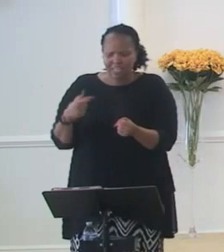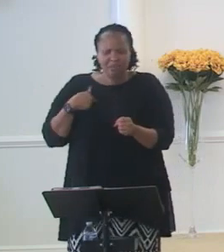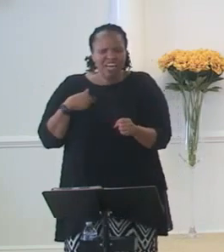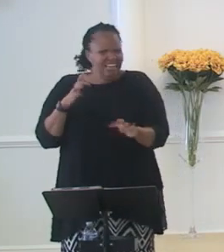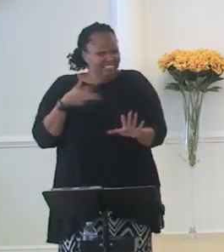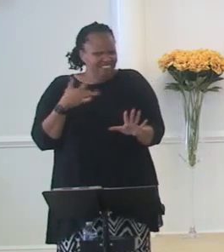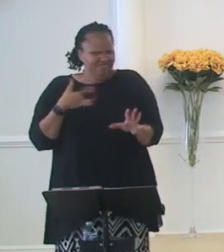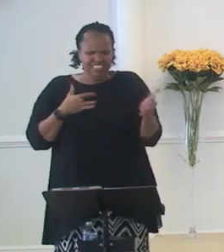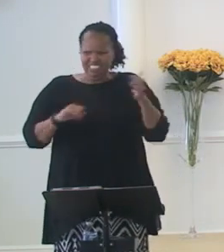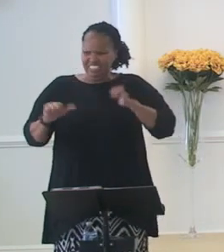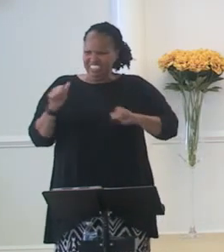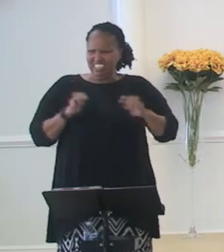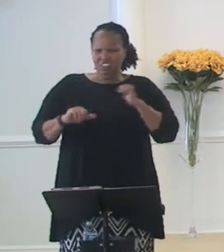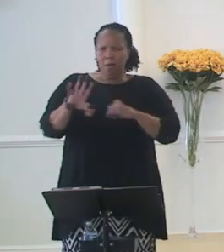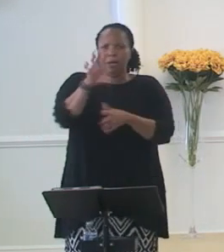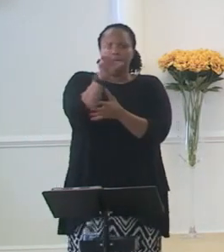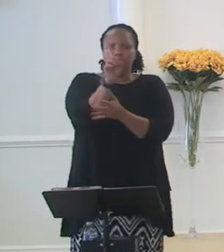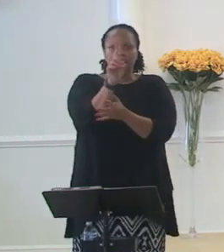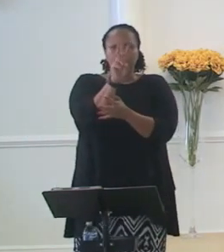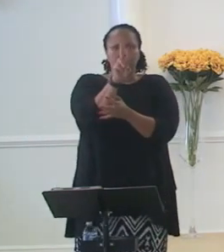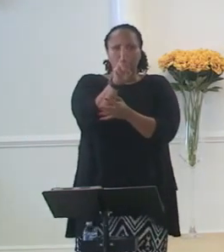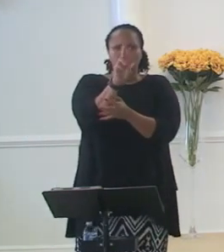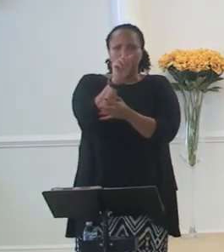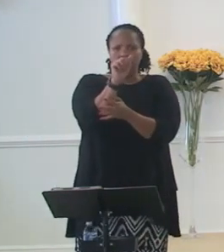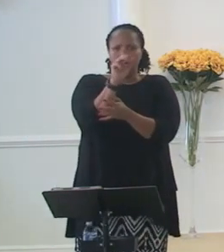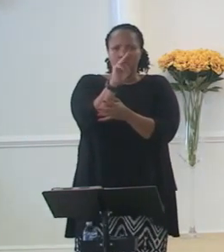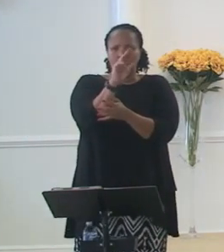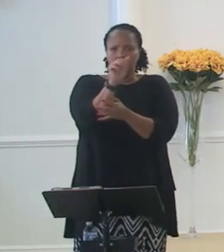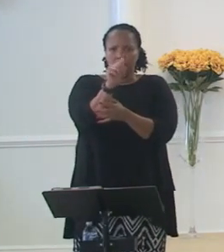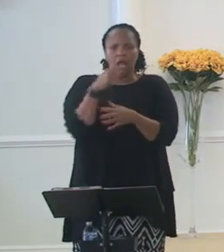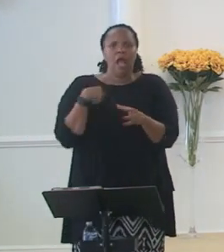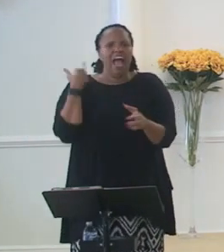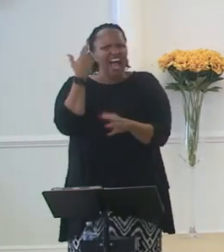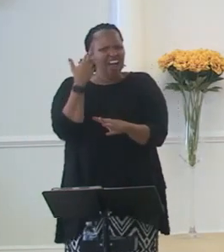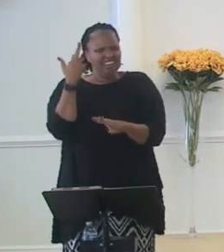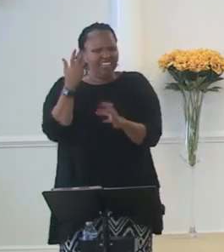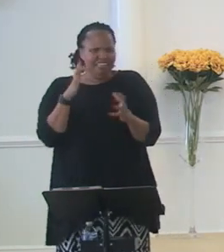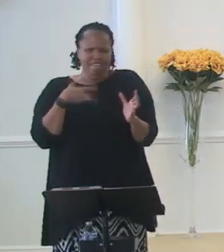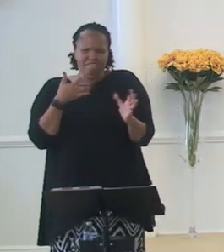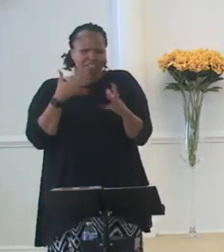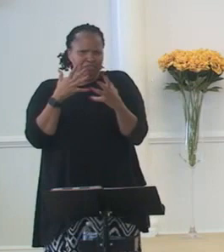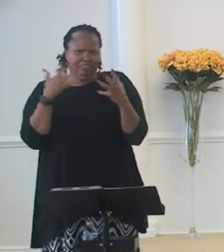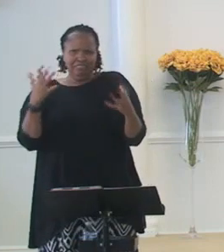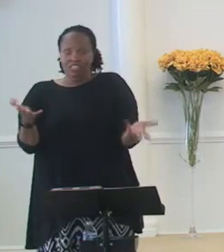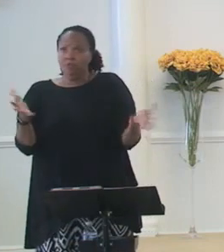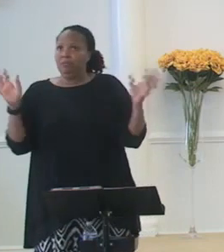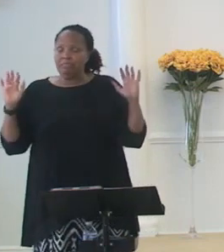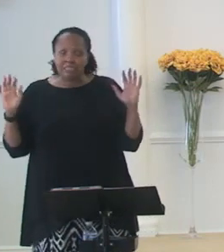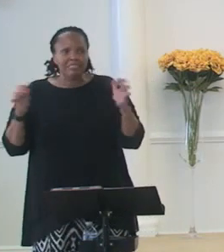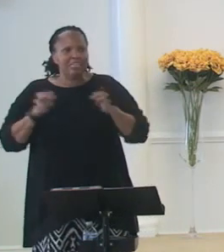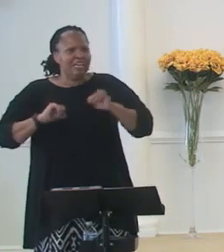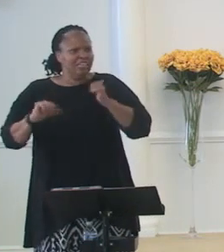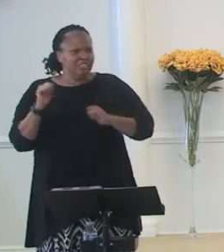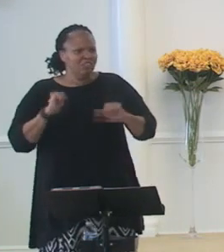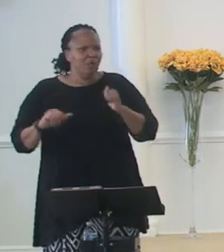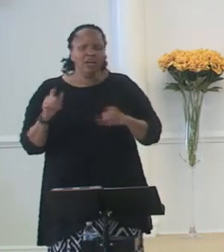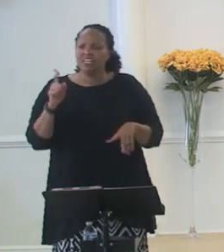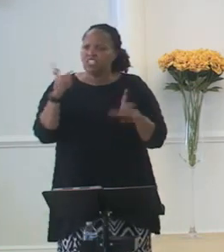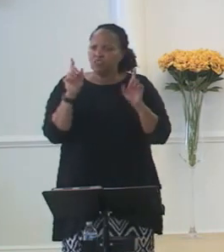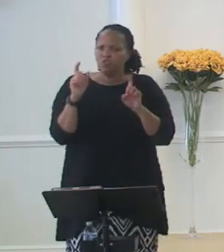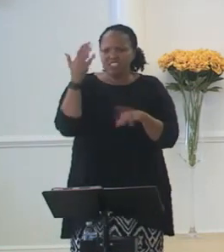There's drama in brokenness. I realize there's so much drama in brokenness in my storyline. You got to know